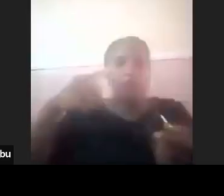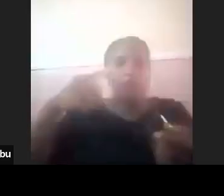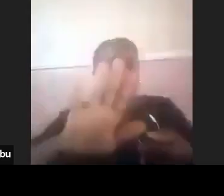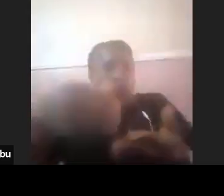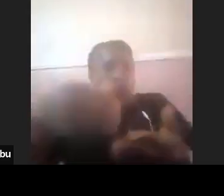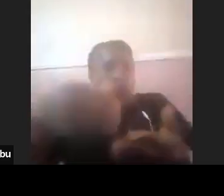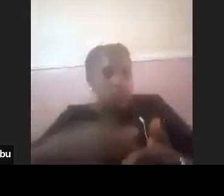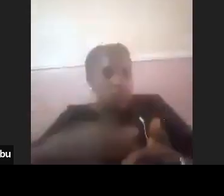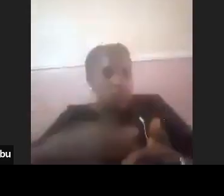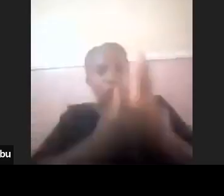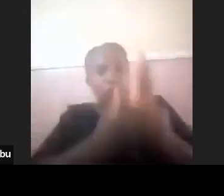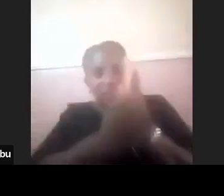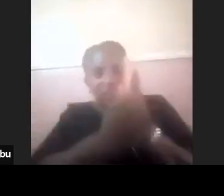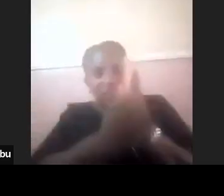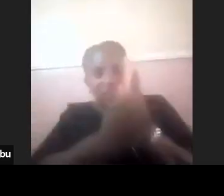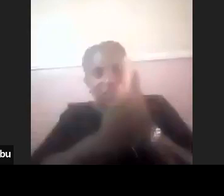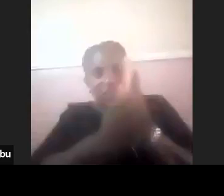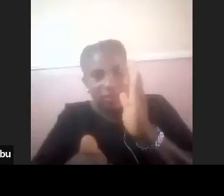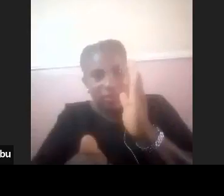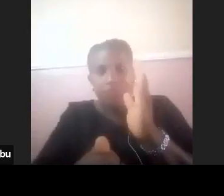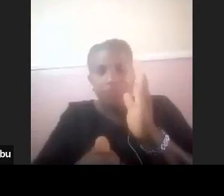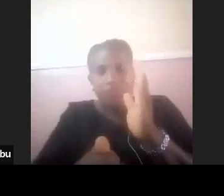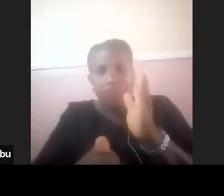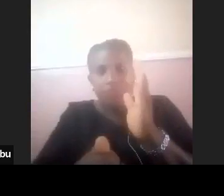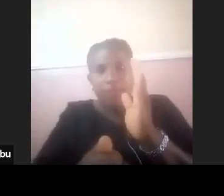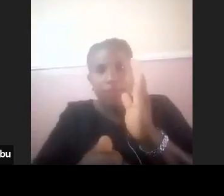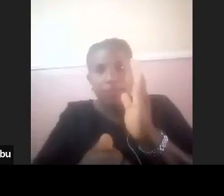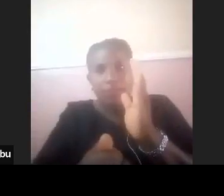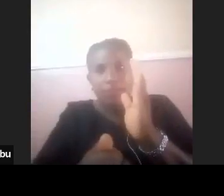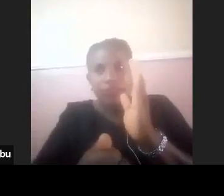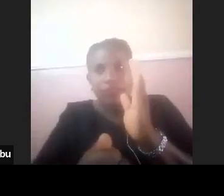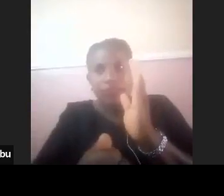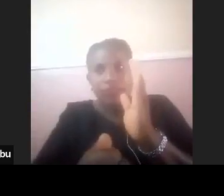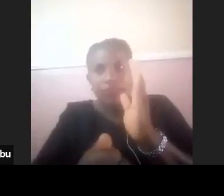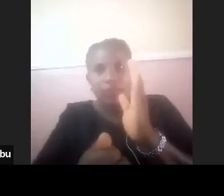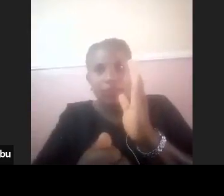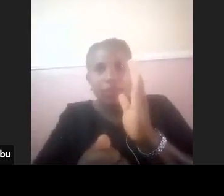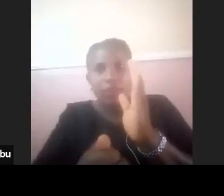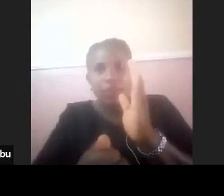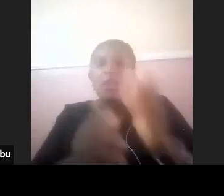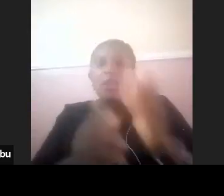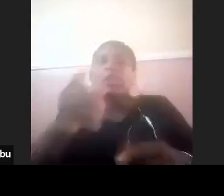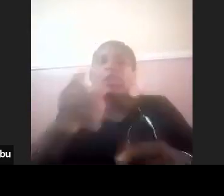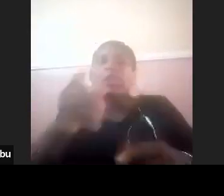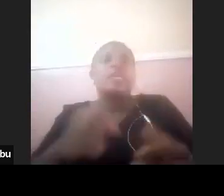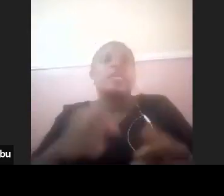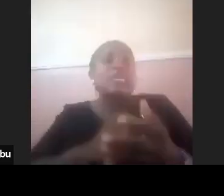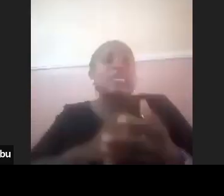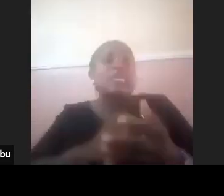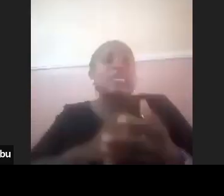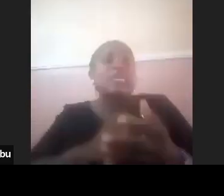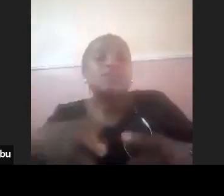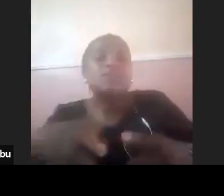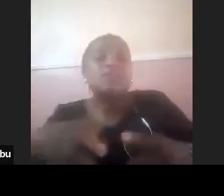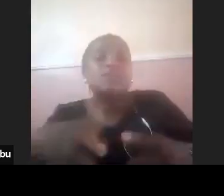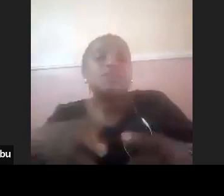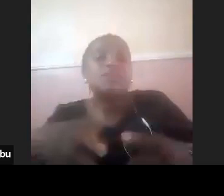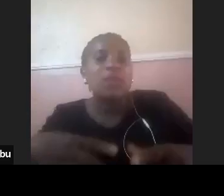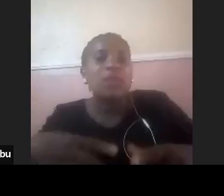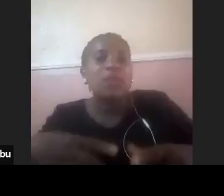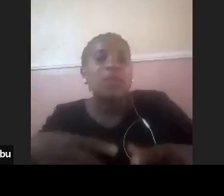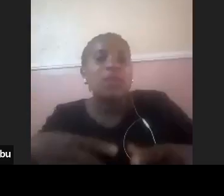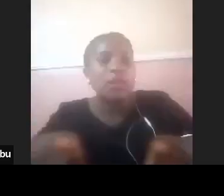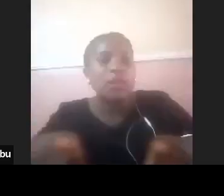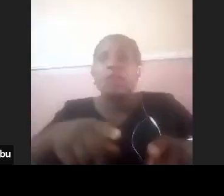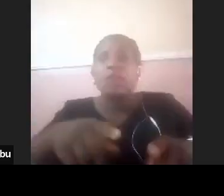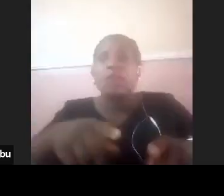it's in some way trying to ask you about your objectives indirectly. And your objectives